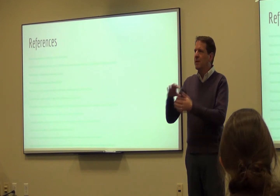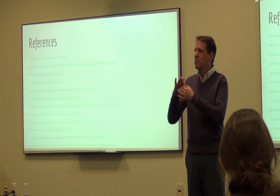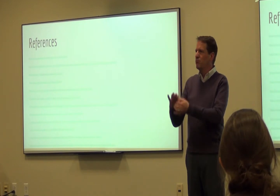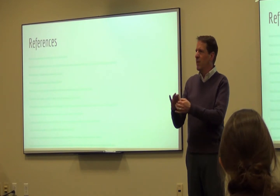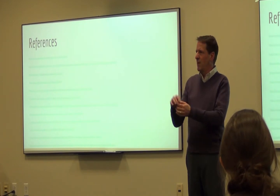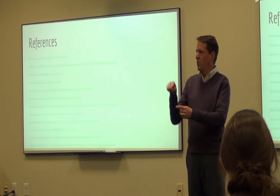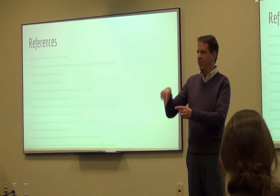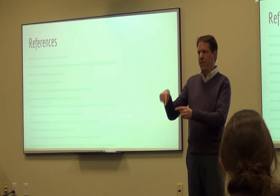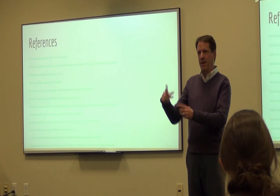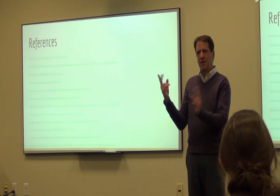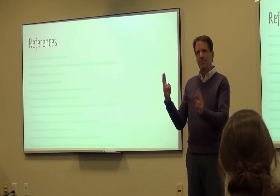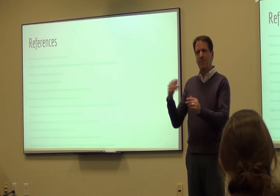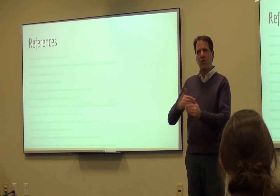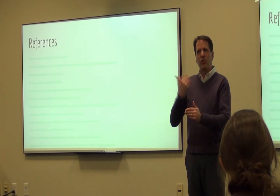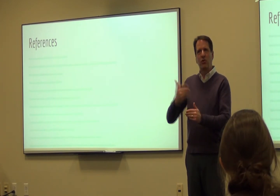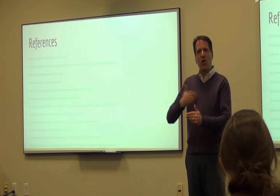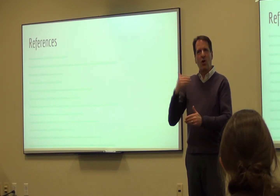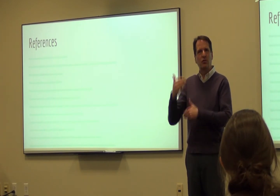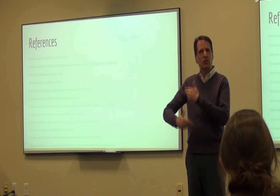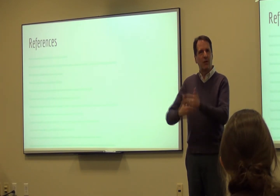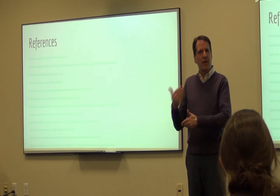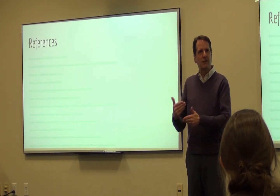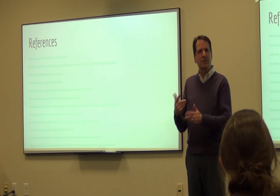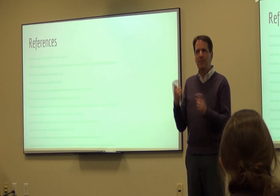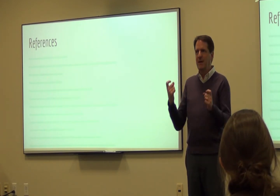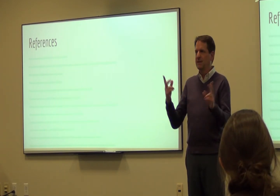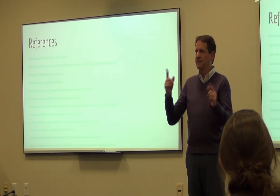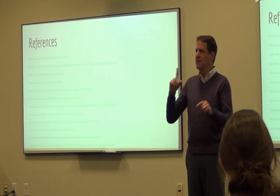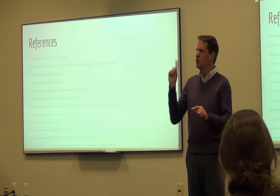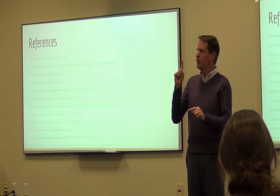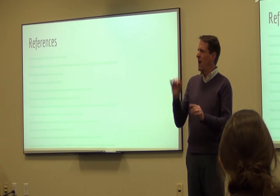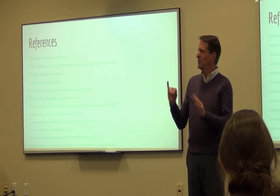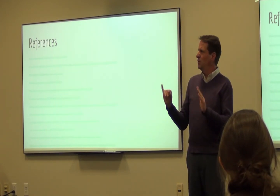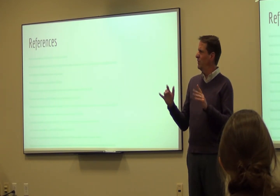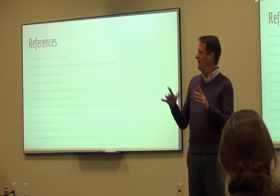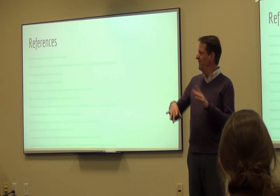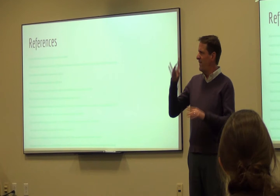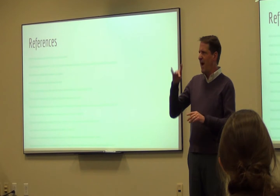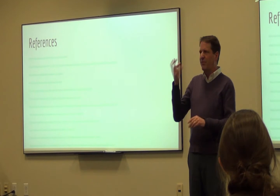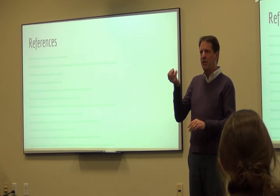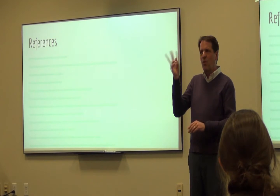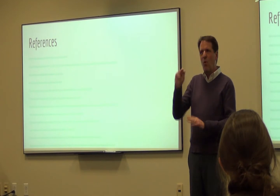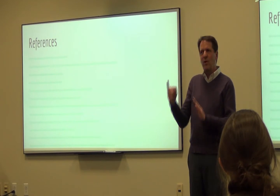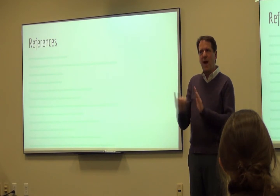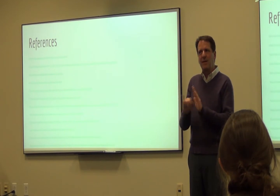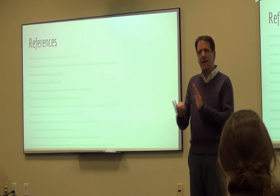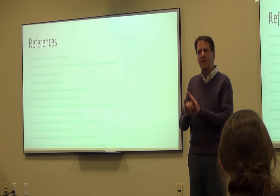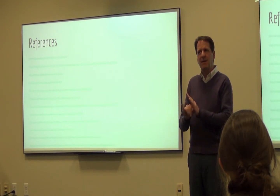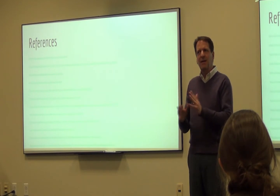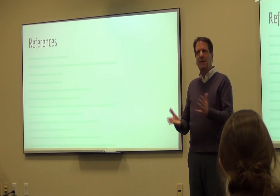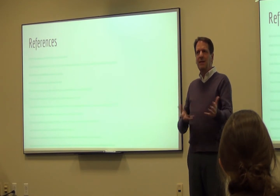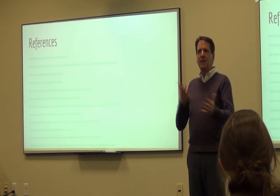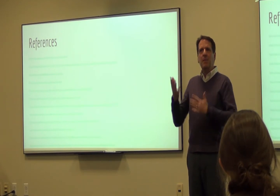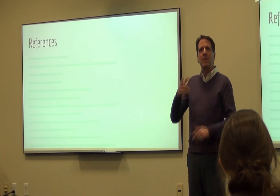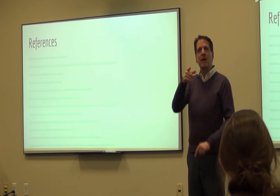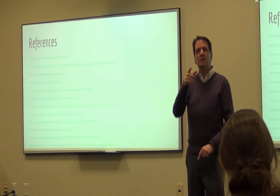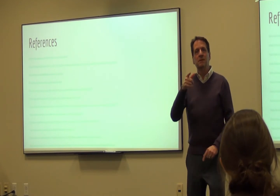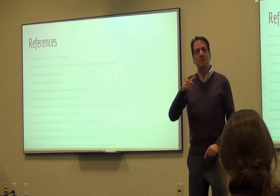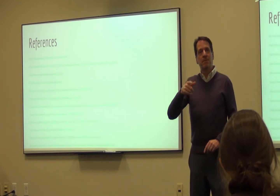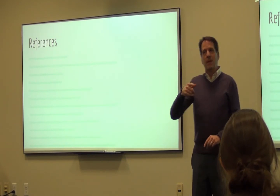Japan, they're a lot more young and they try to find their own identities apart from